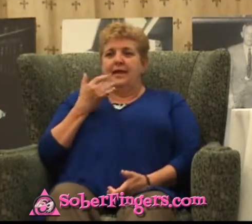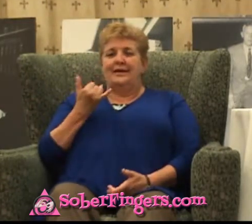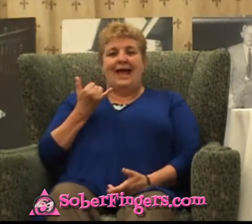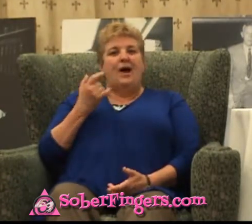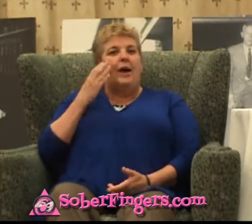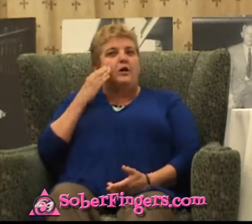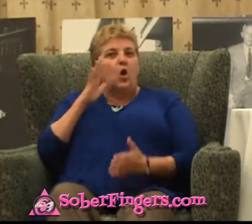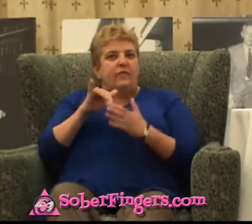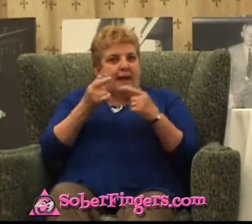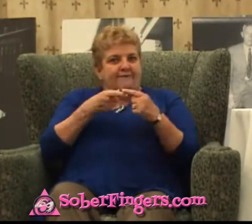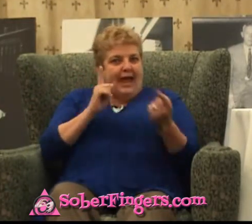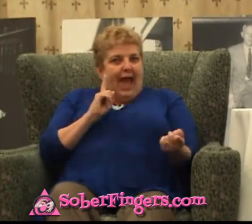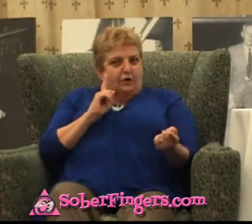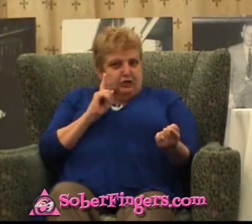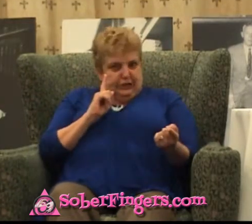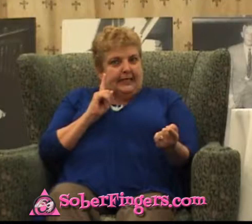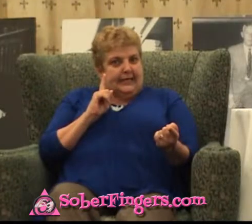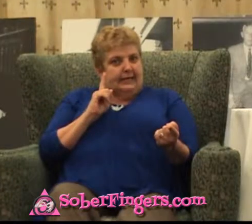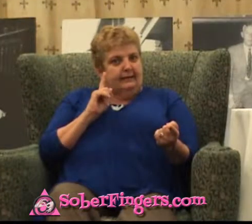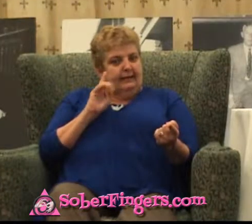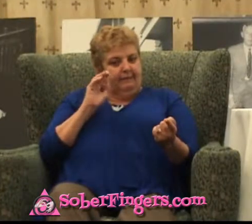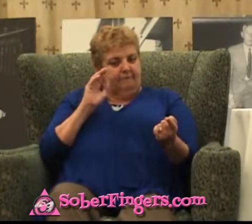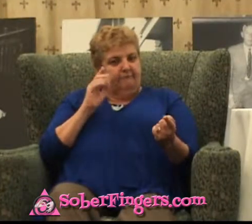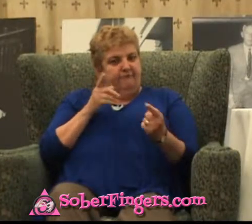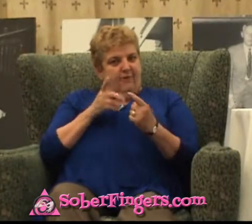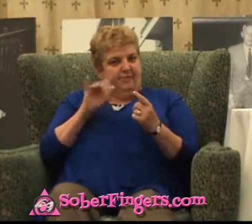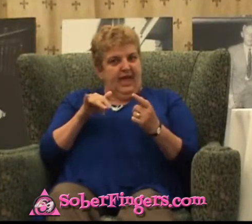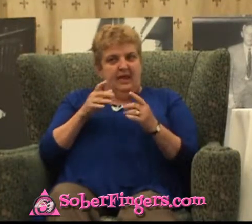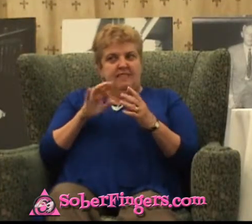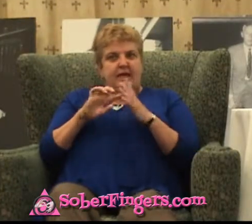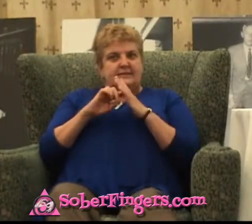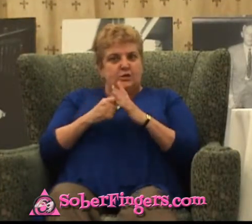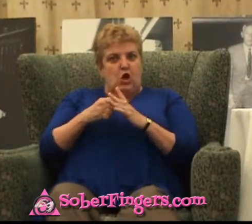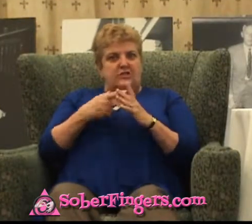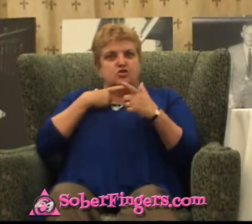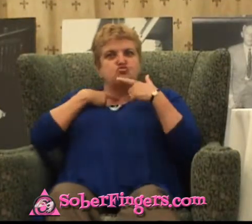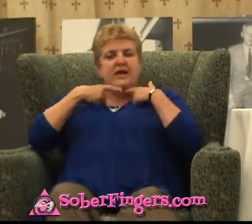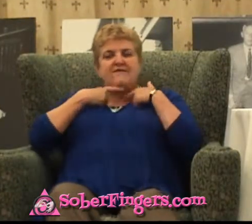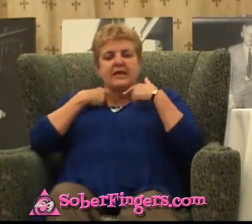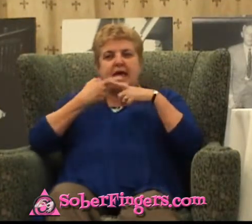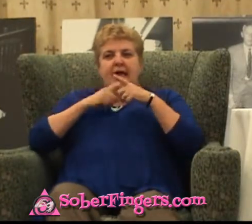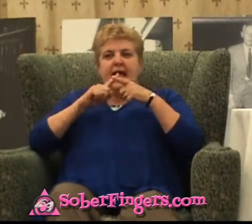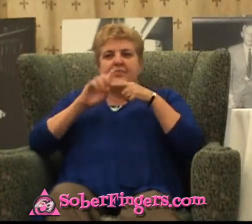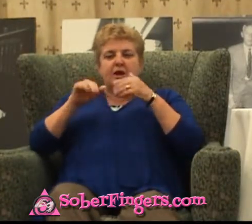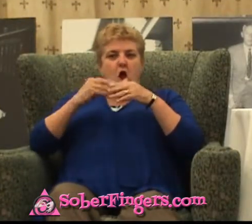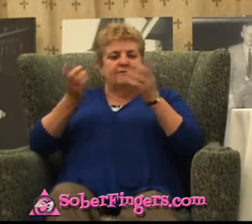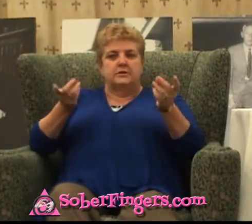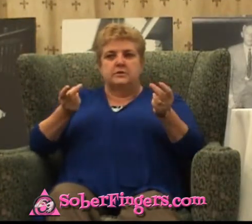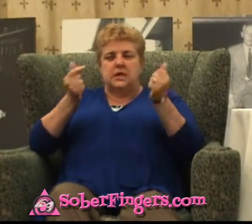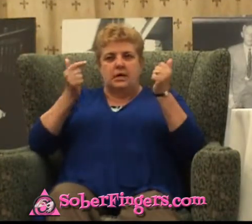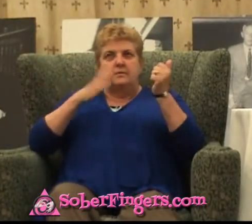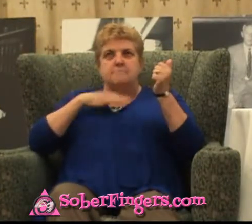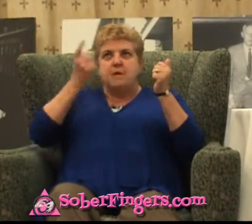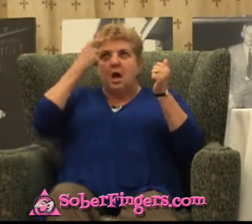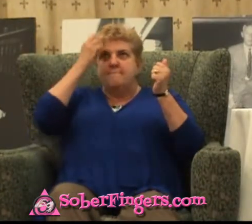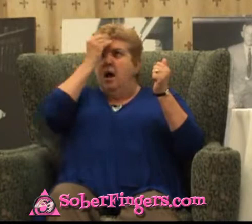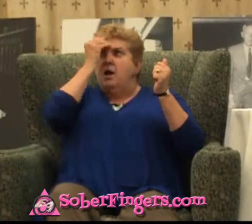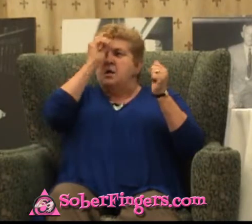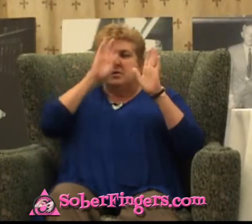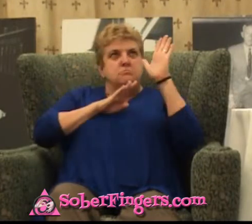alcohol, which kicks off a symptom of a phenomenon of craving. And all of a sudden, my head just is off and running. And that little